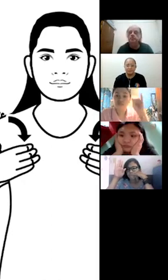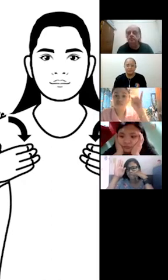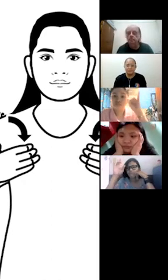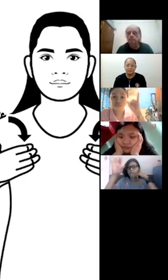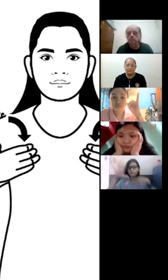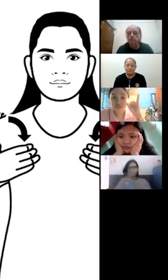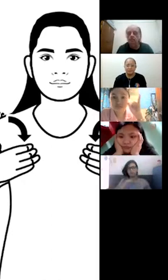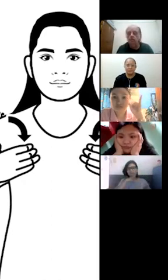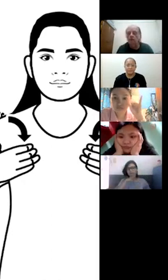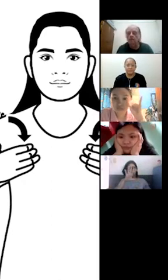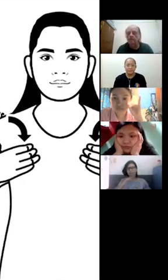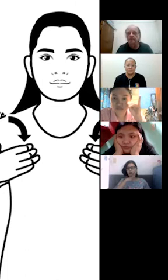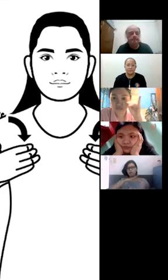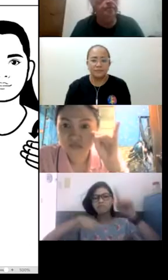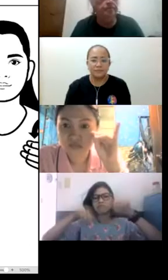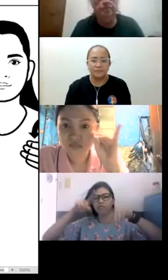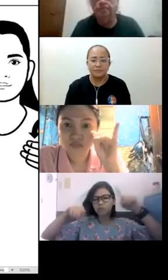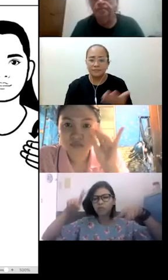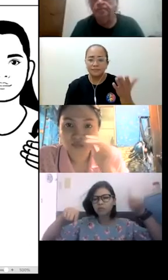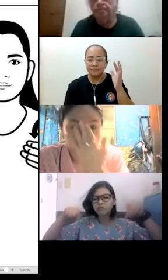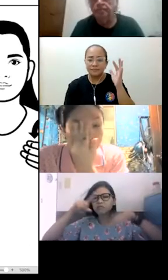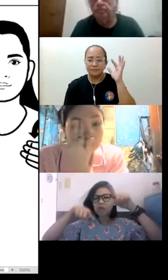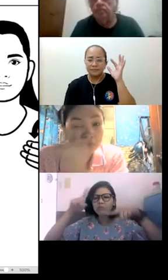Yami has her hand up. Yes.